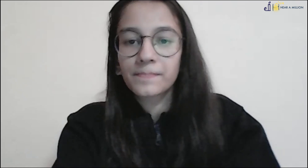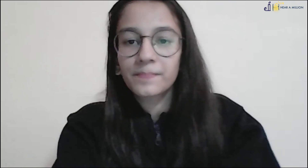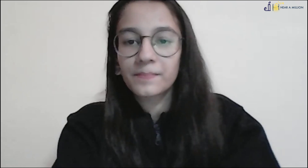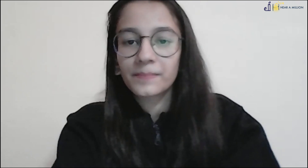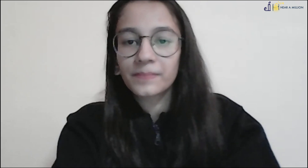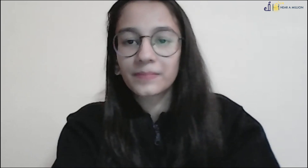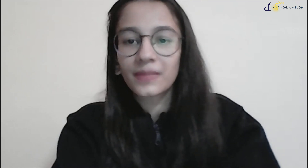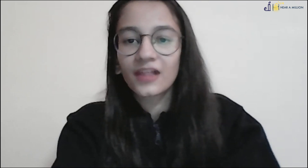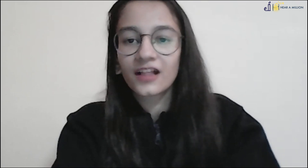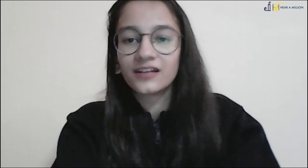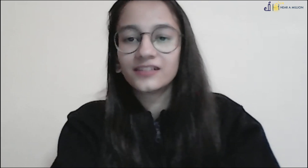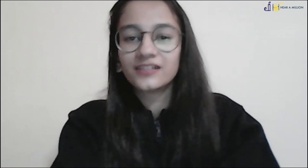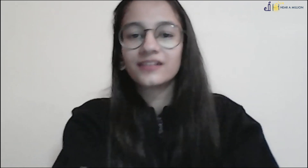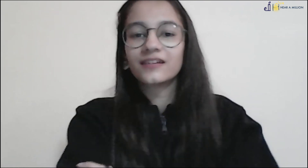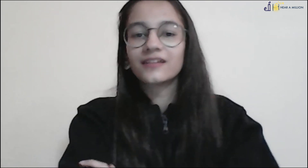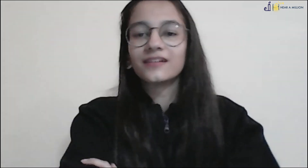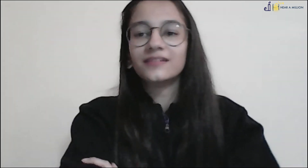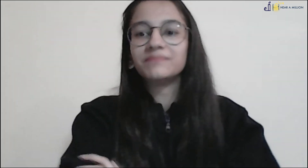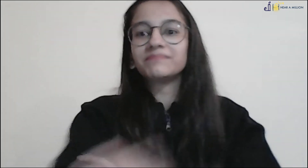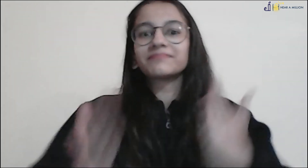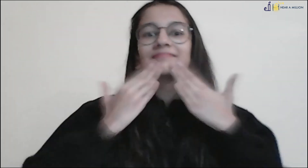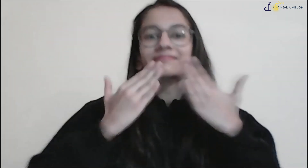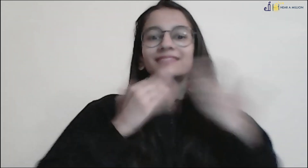Tushar? Okay, Khushbu.